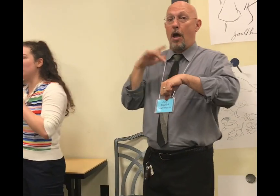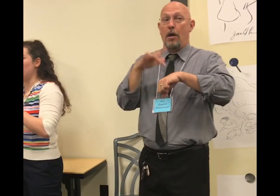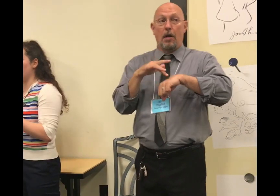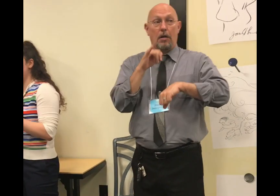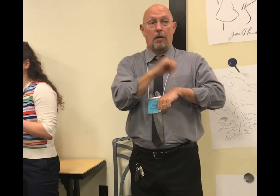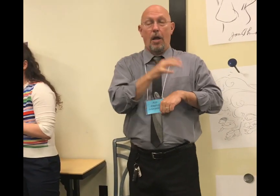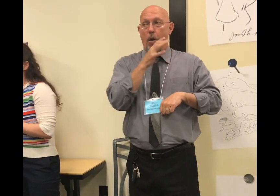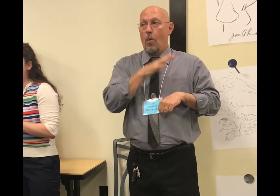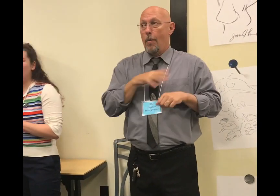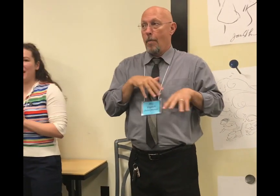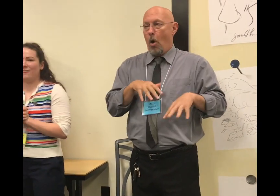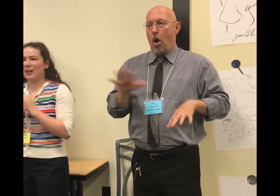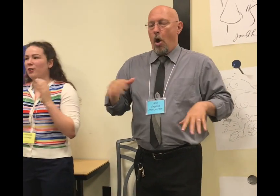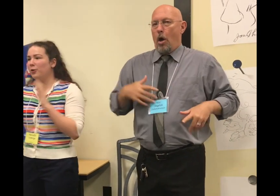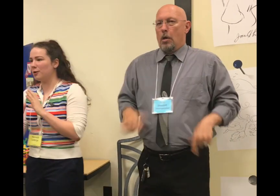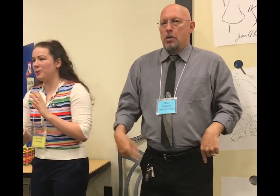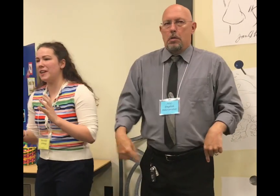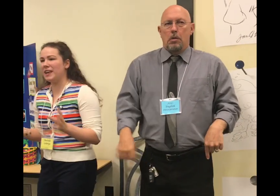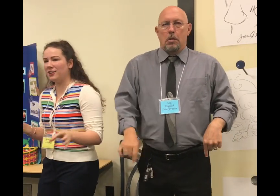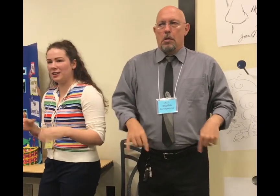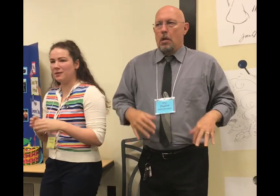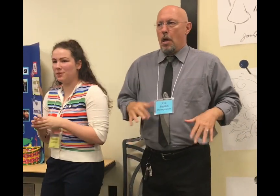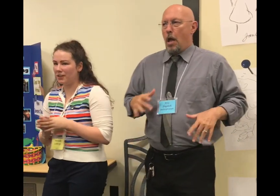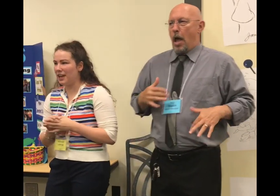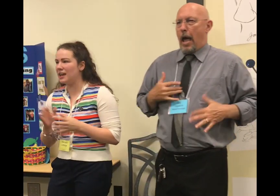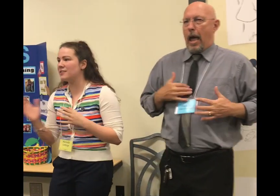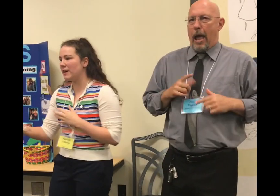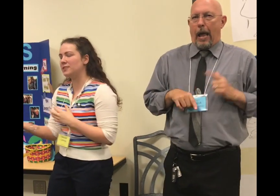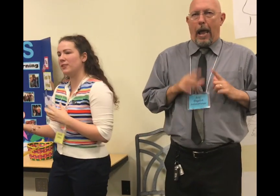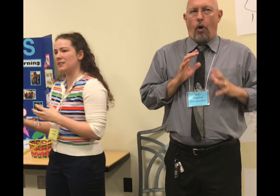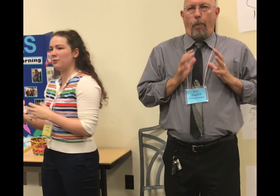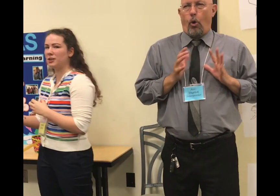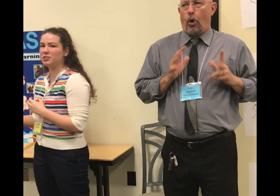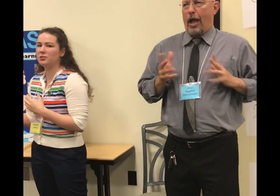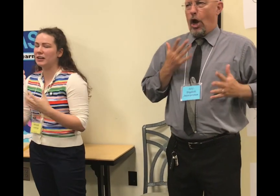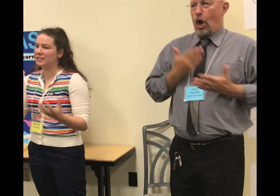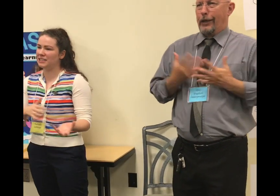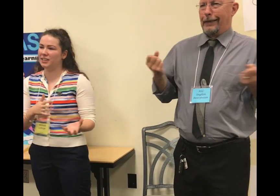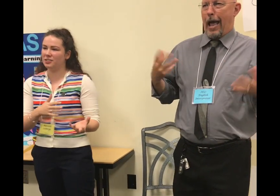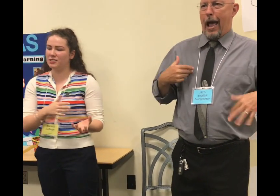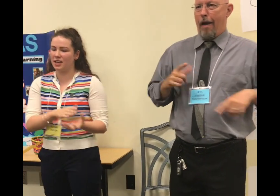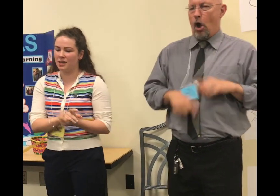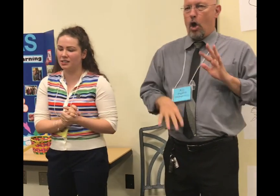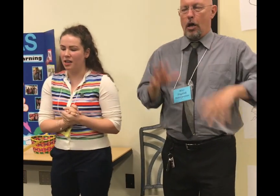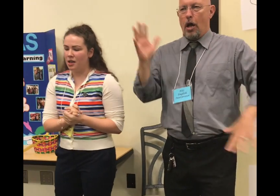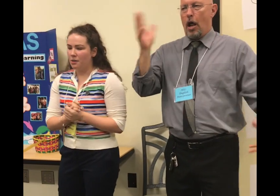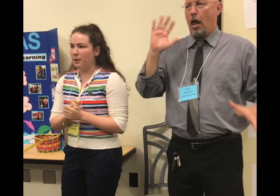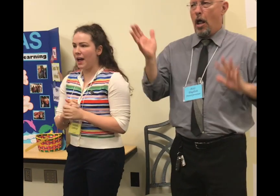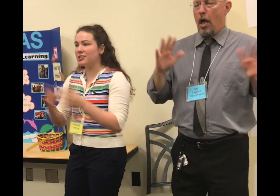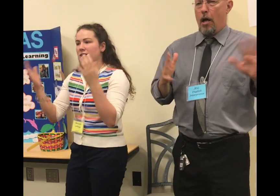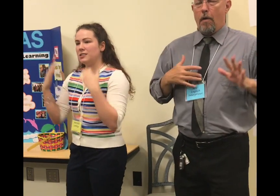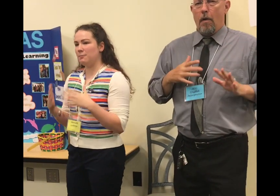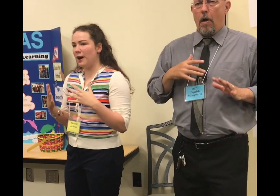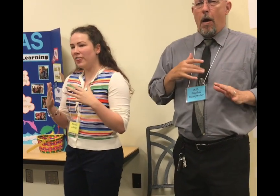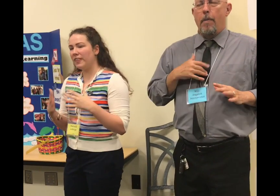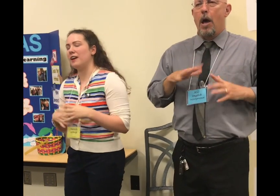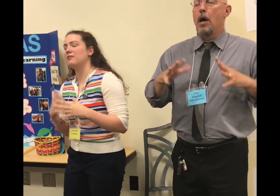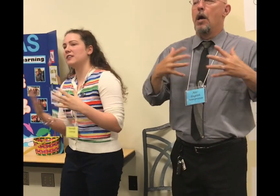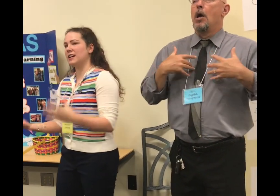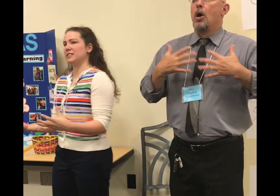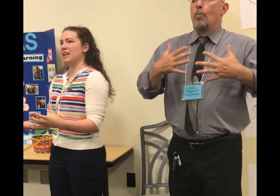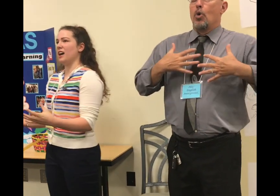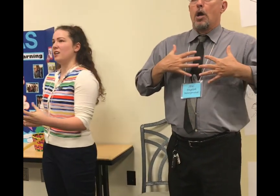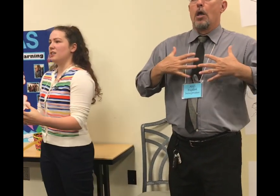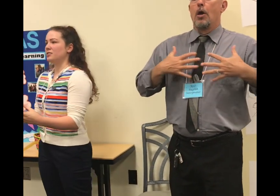was so nervous. I felt horrible that I couldn't communicate as effectively as I wanted to, and I didn't understand. But I took a deep breath.